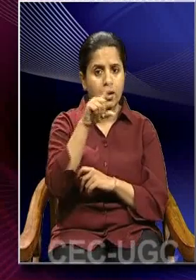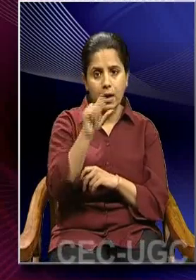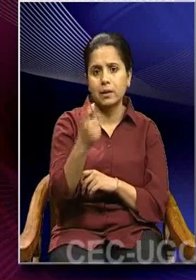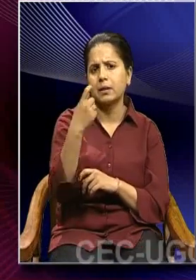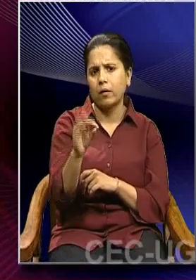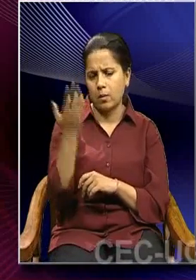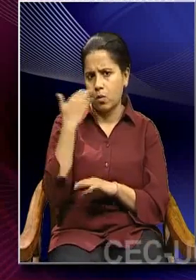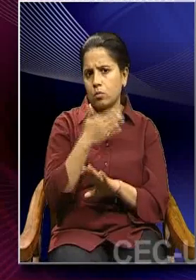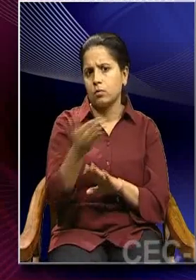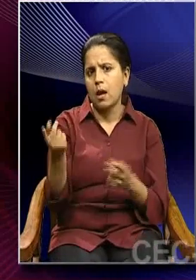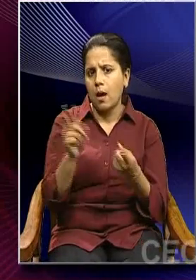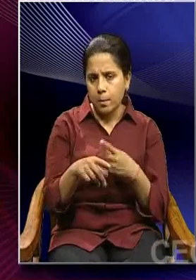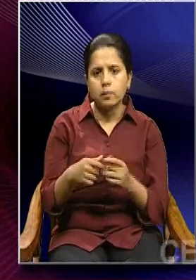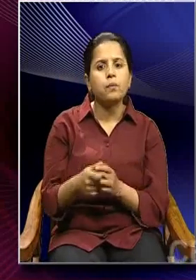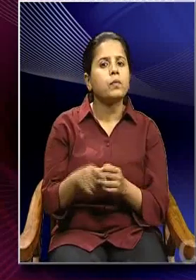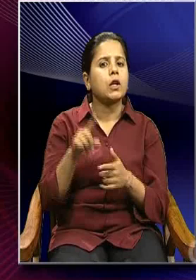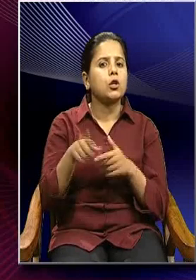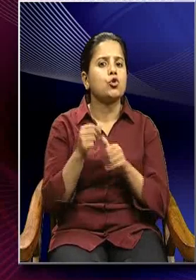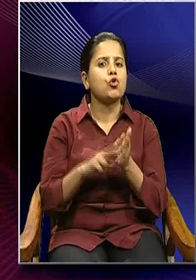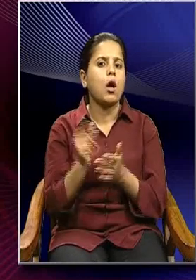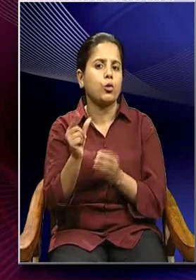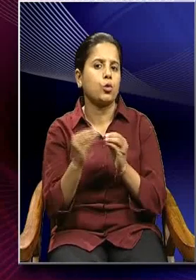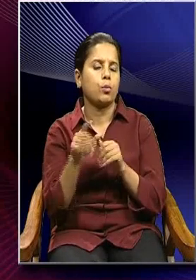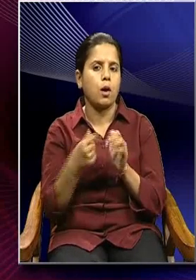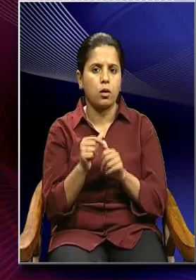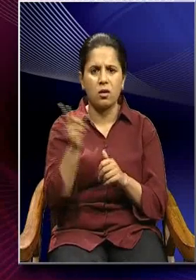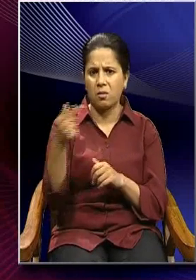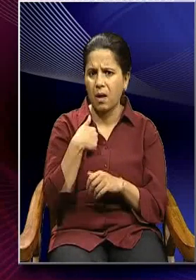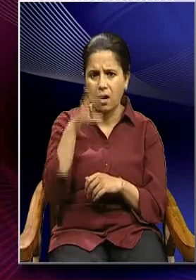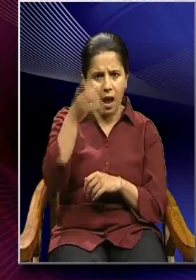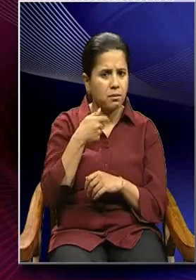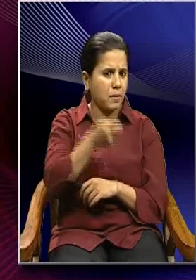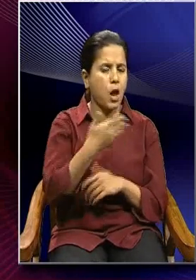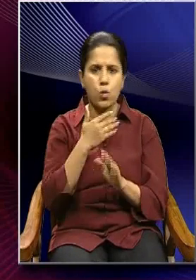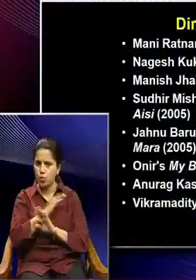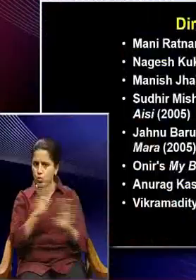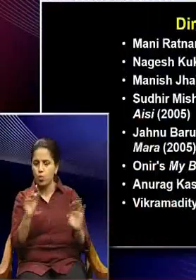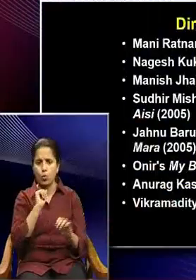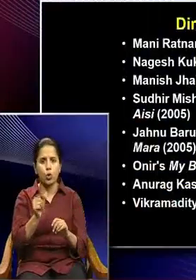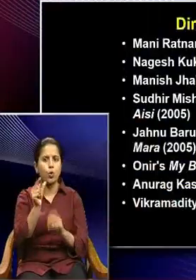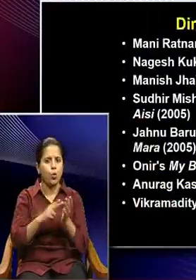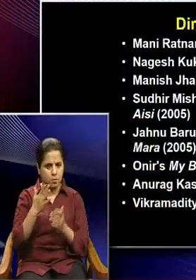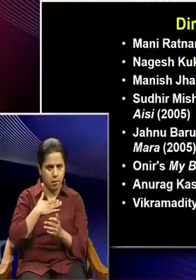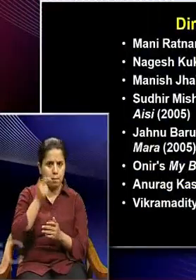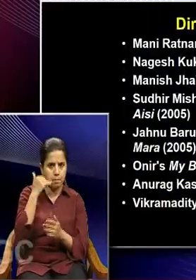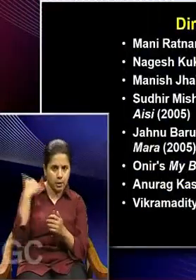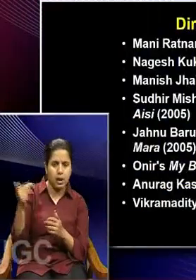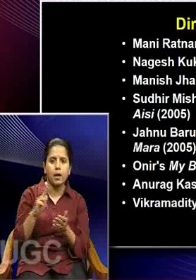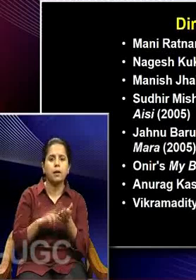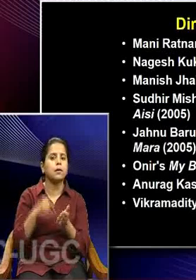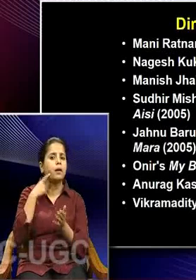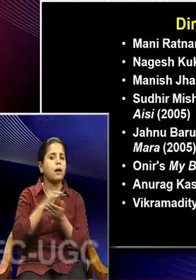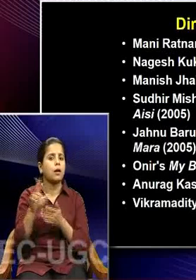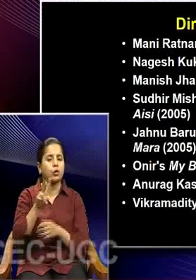1970s. Then Janu Barua's Maine Gandhi Ko Nahi Mara. Then Onir's My Brother Nikhil again in